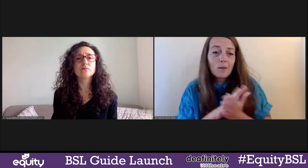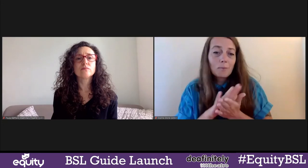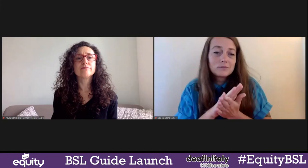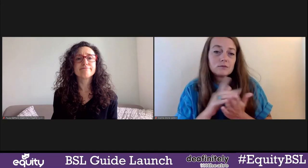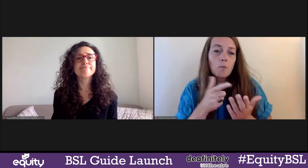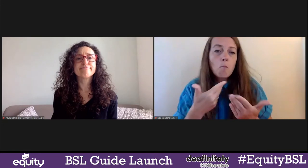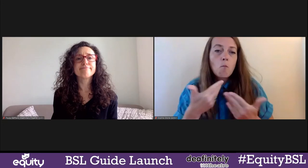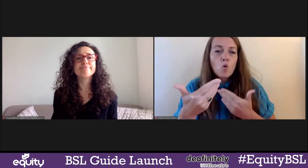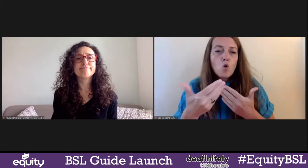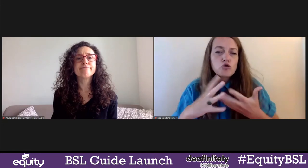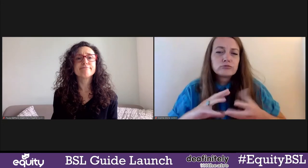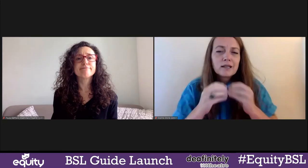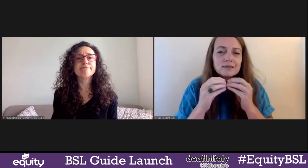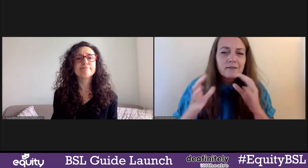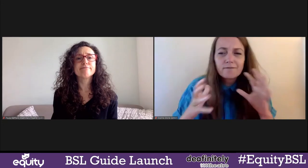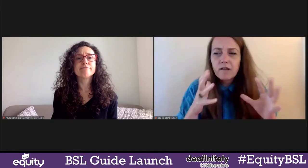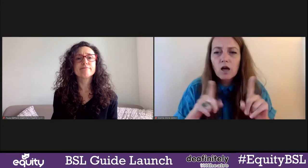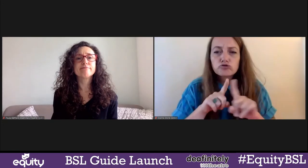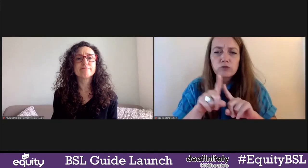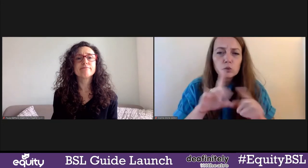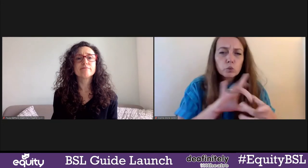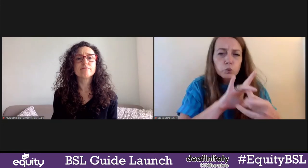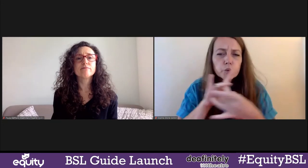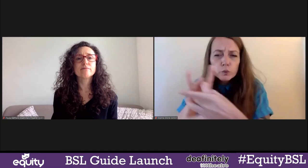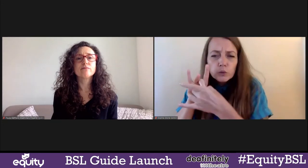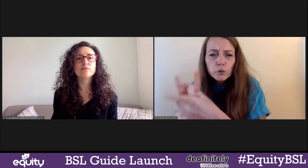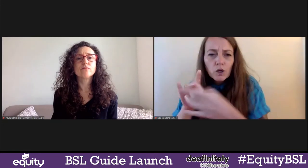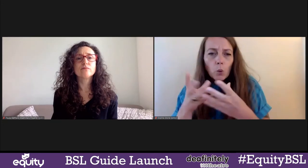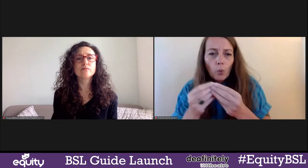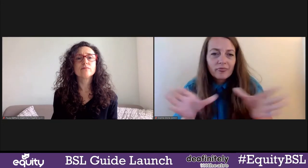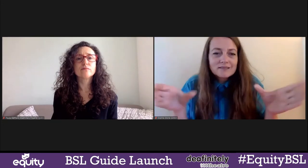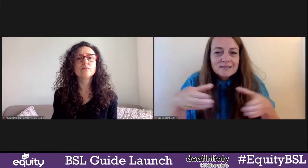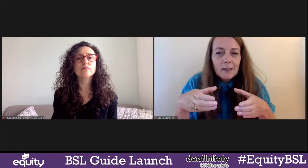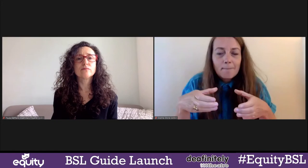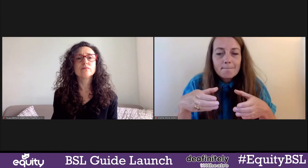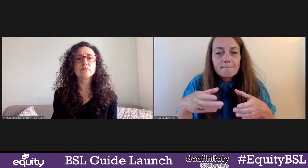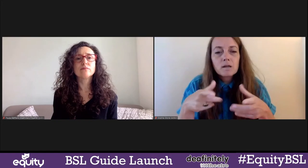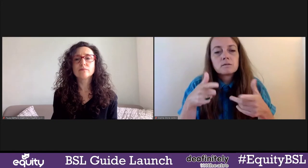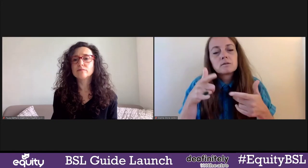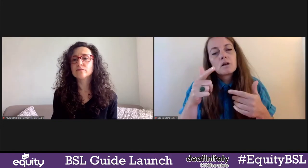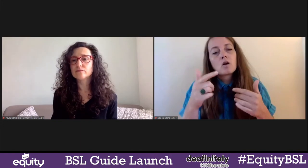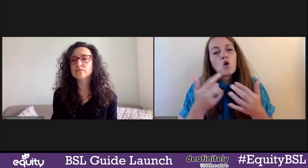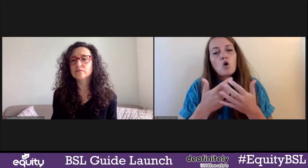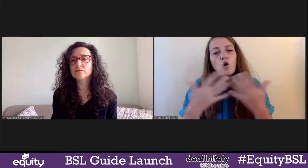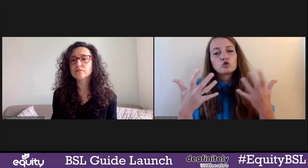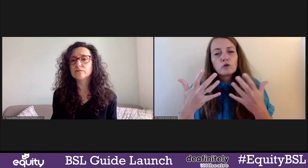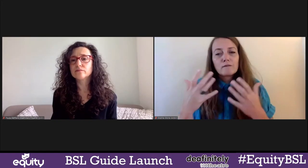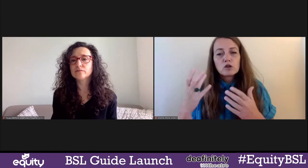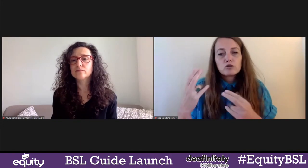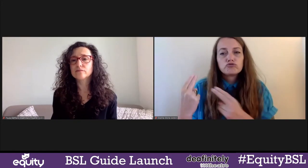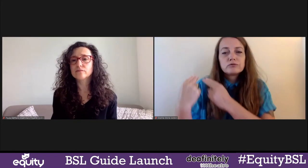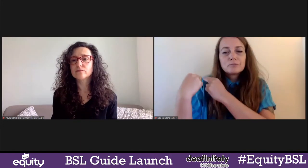it's thinking about what can we do when we don't have money. So think collaboratively, think across the team.